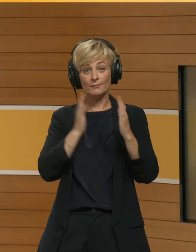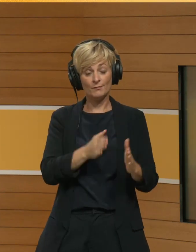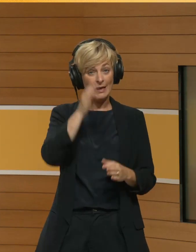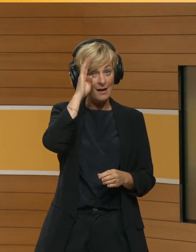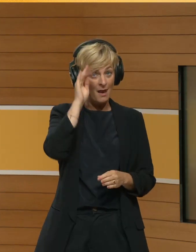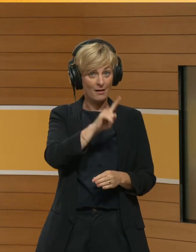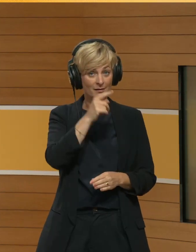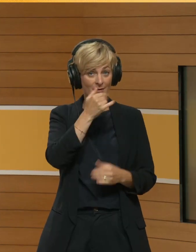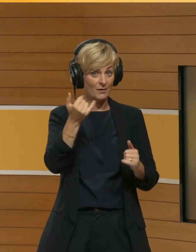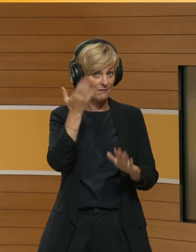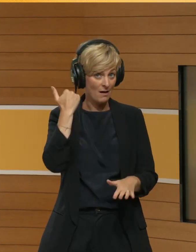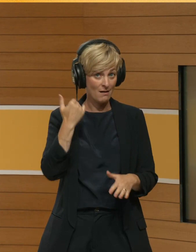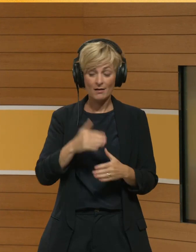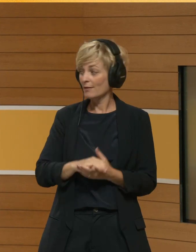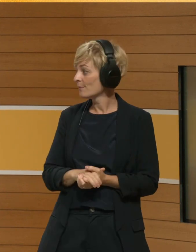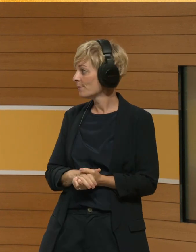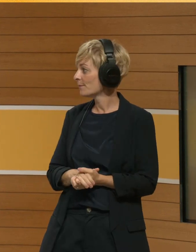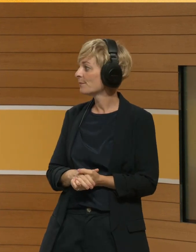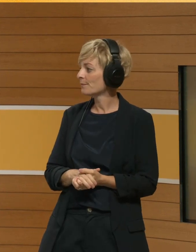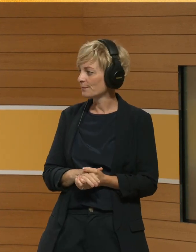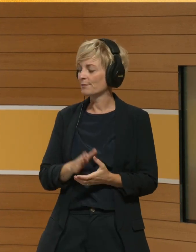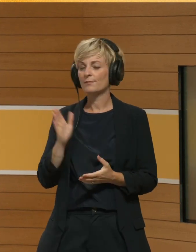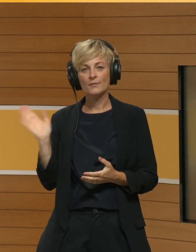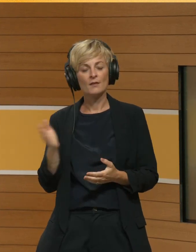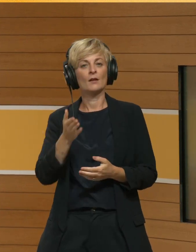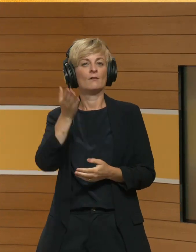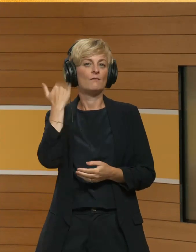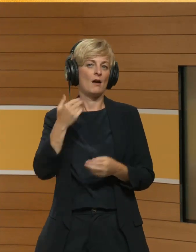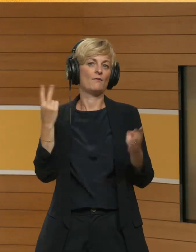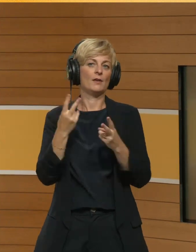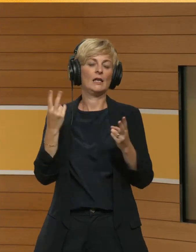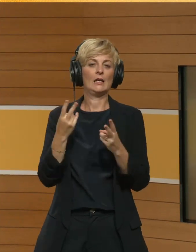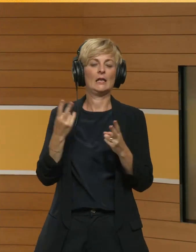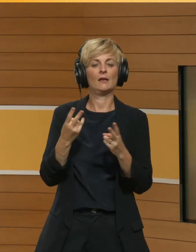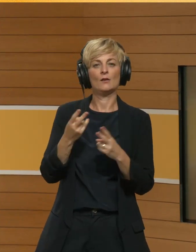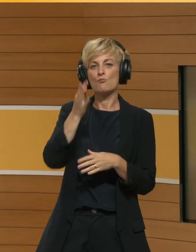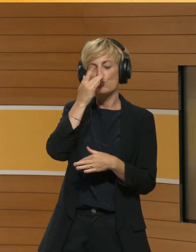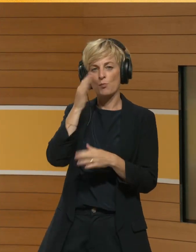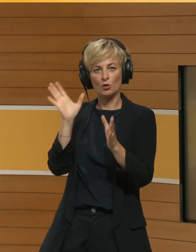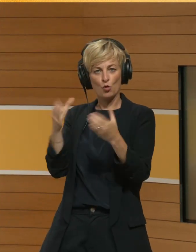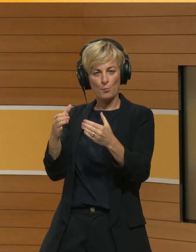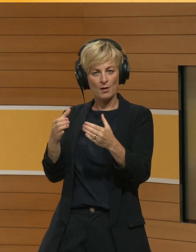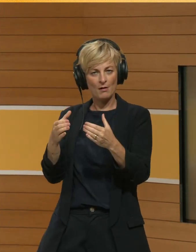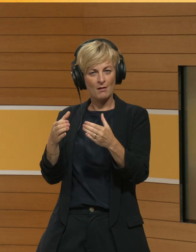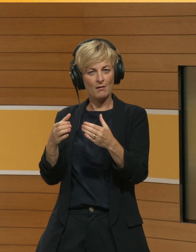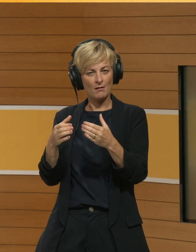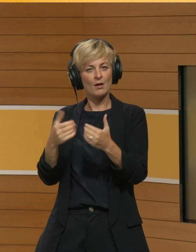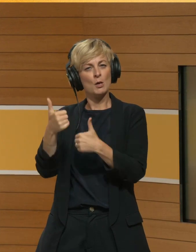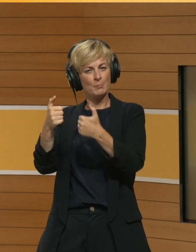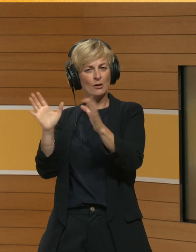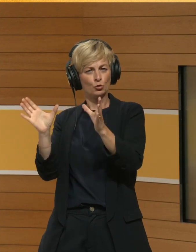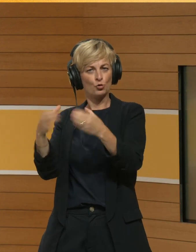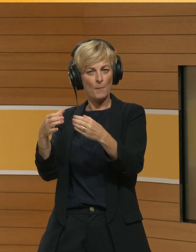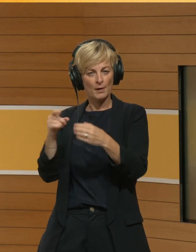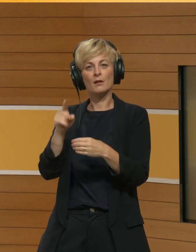group that has representation from, I suppose, across the hospital. We have clinical nursing